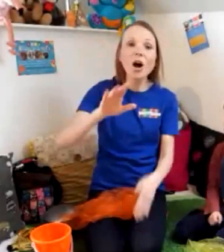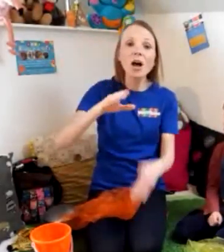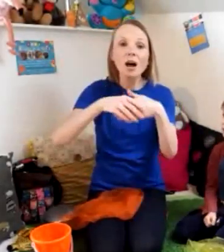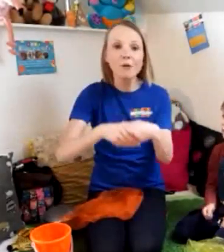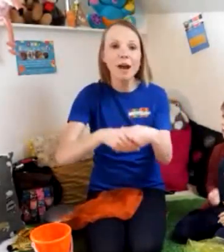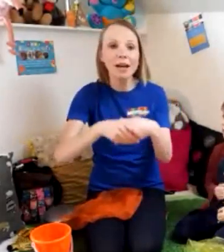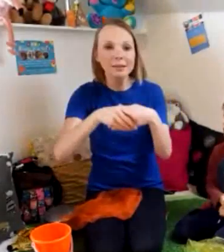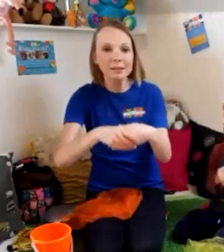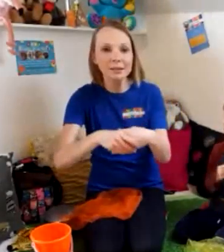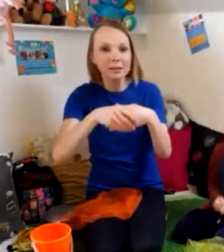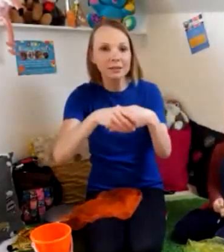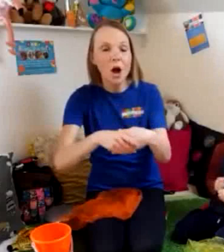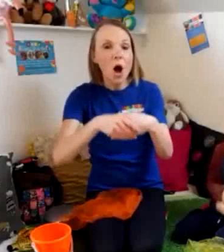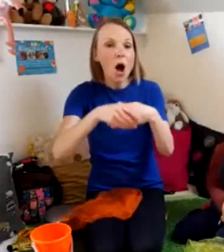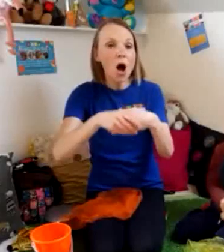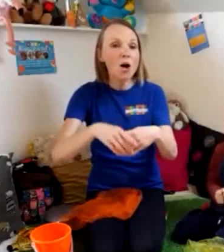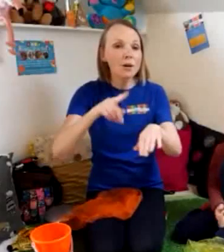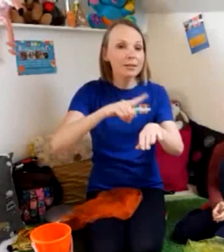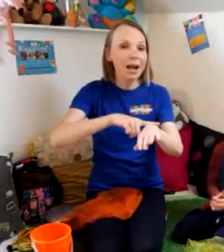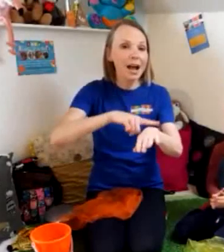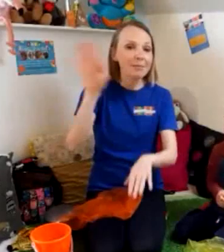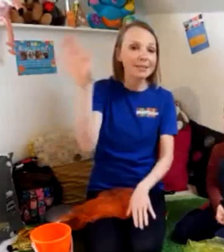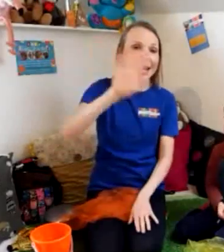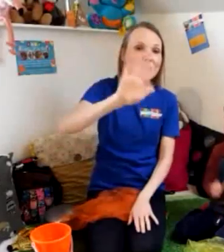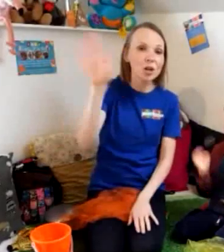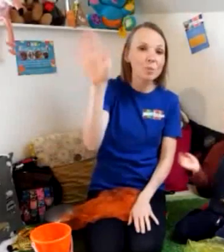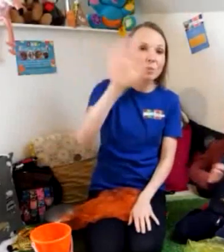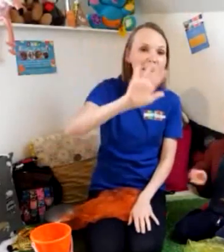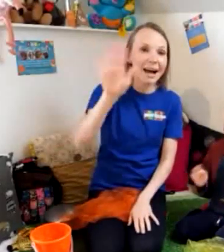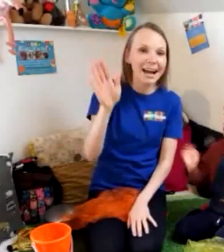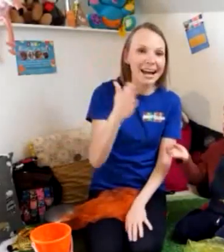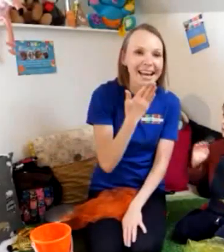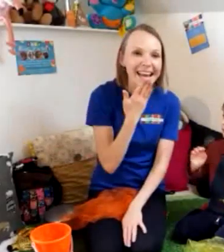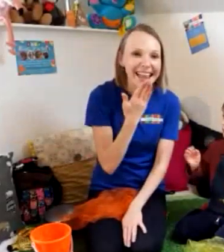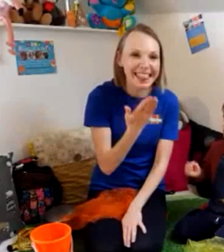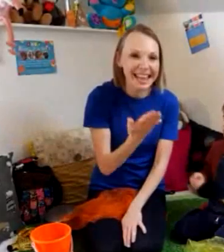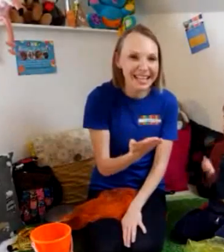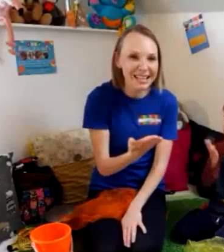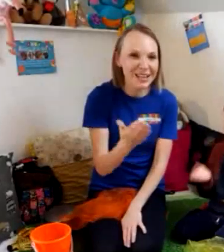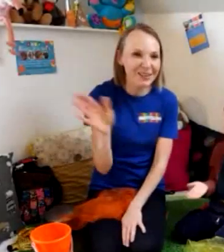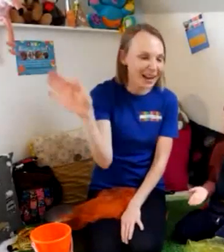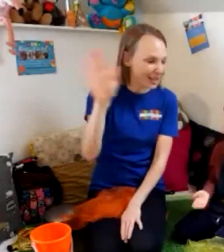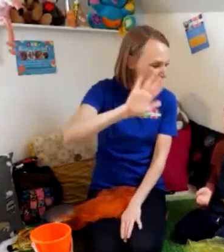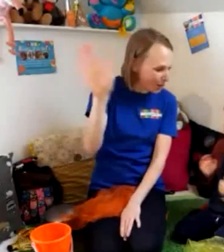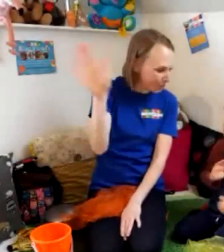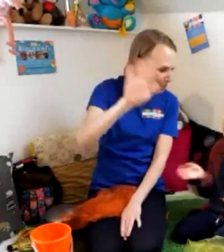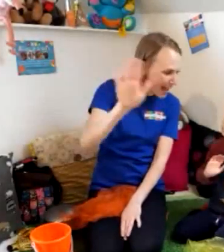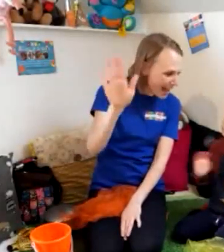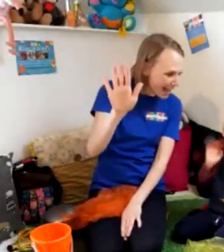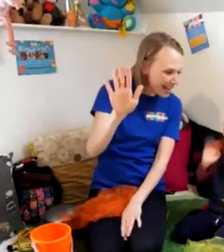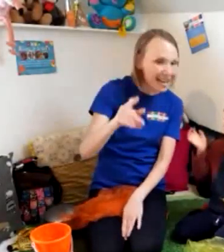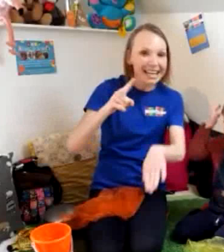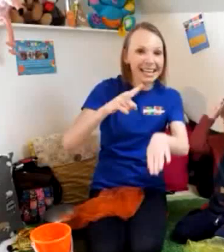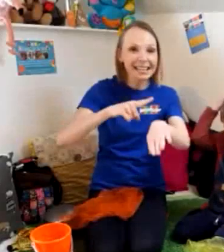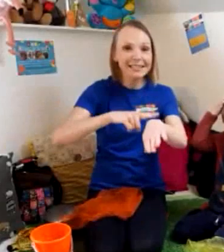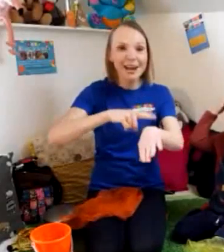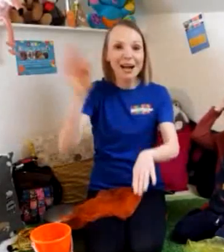our friends. Oh, it's time to say goodbye. Thank you and goodbye. It's time to